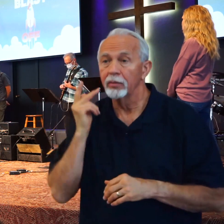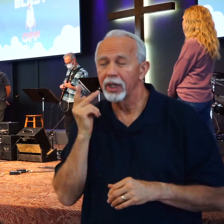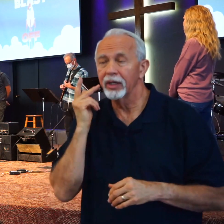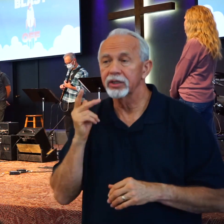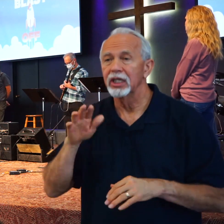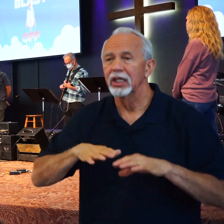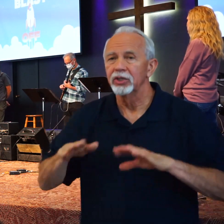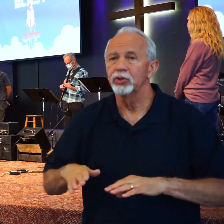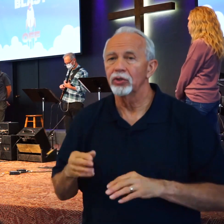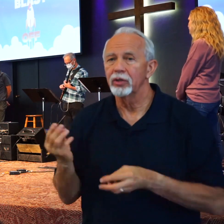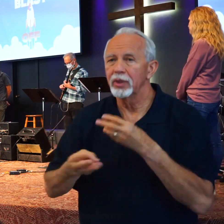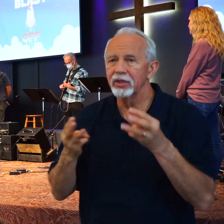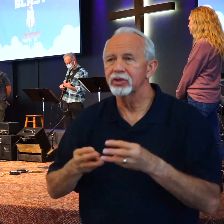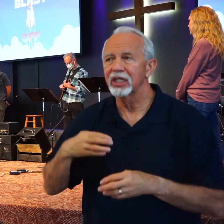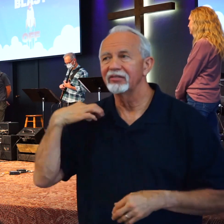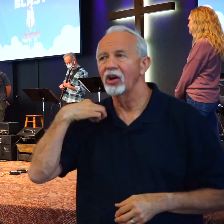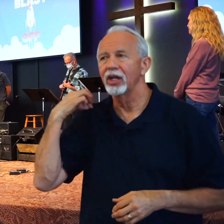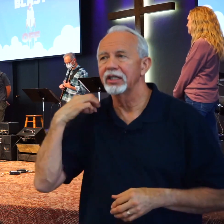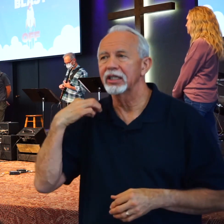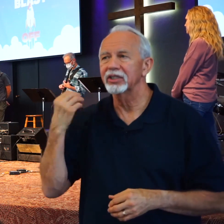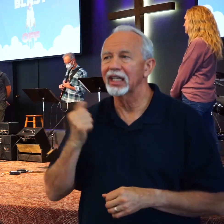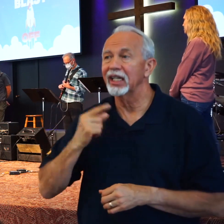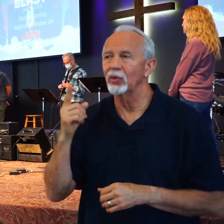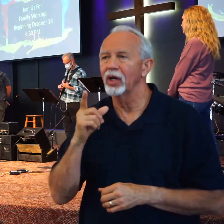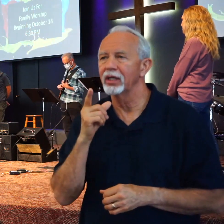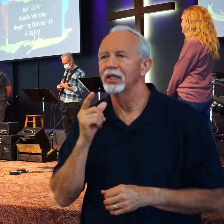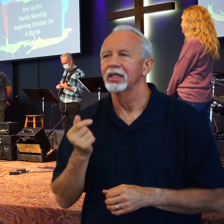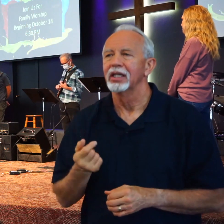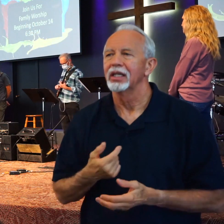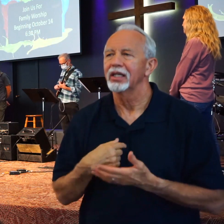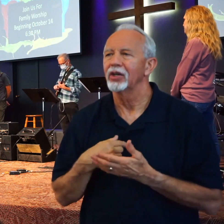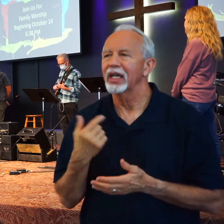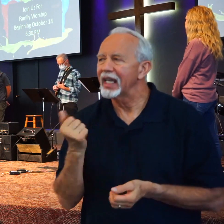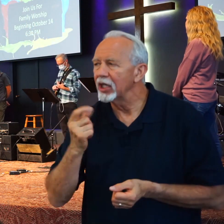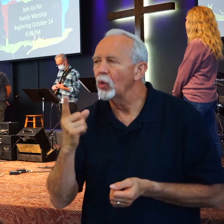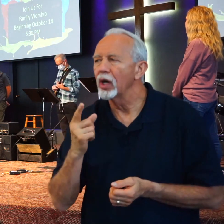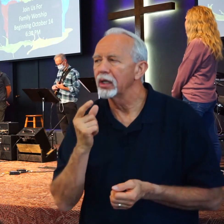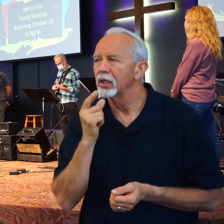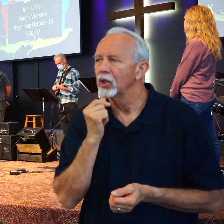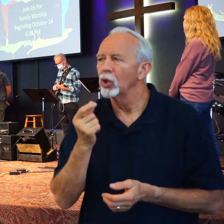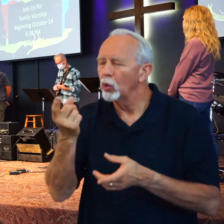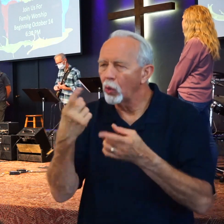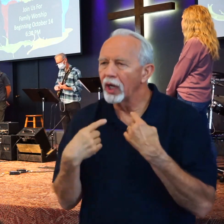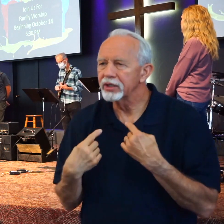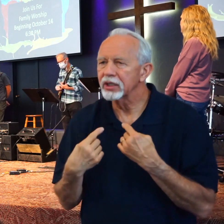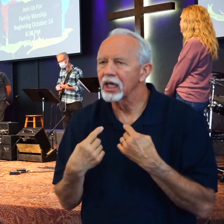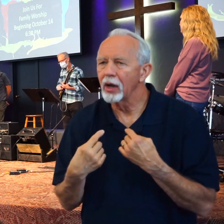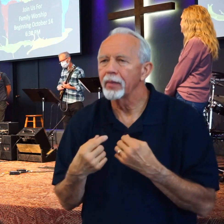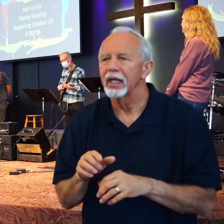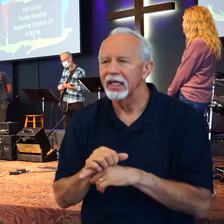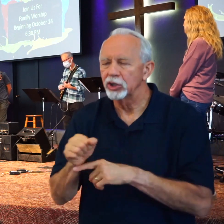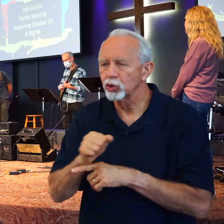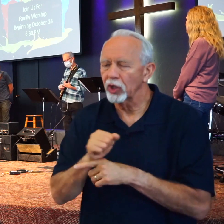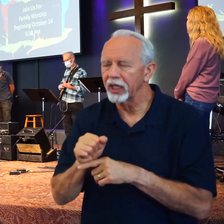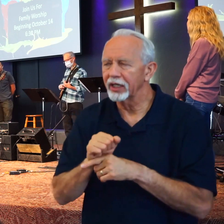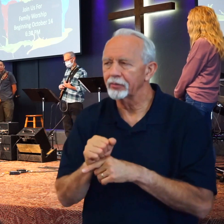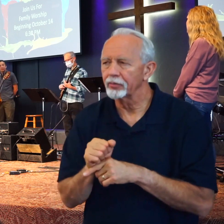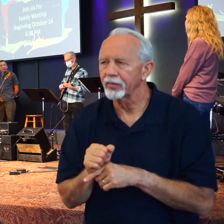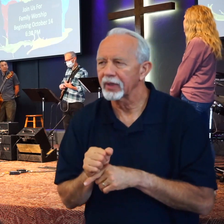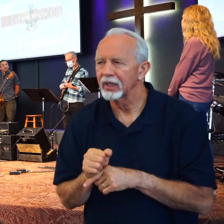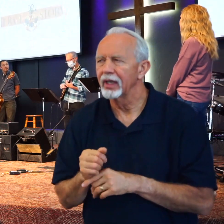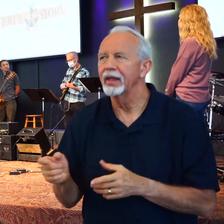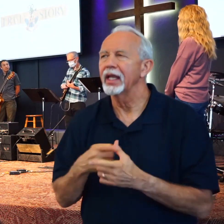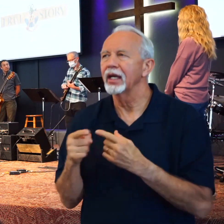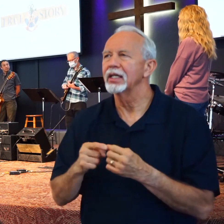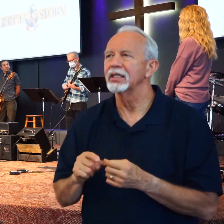ministry volunteers, anybody. Those are the ones encouraged, but anybody can come and join in with that training. And then on